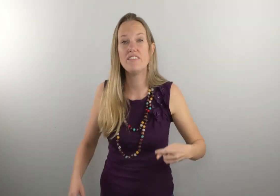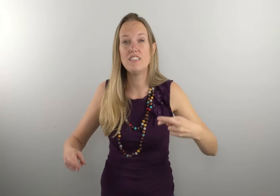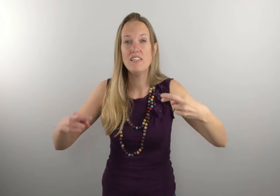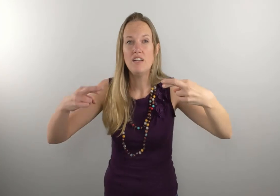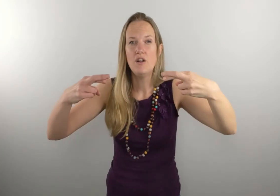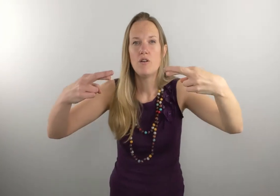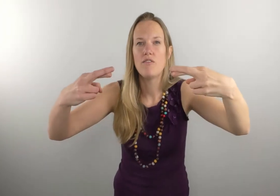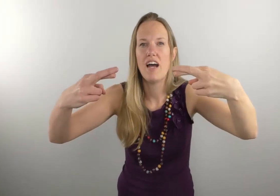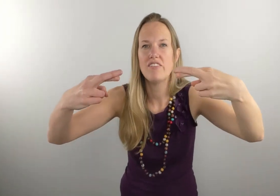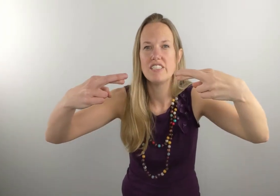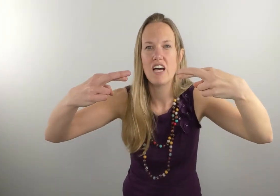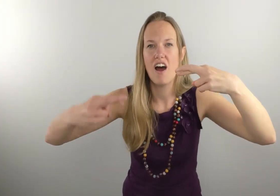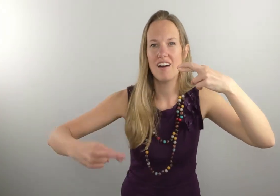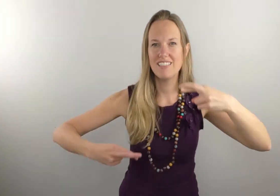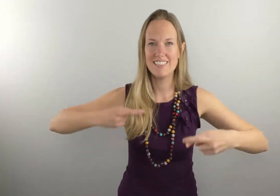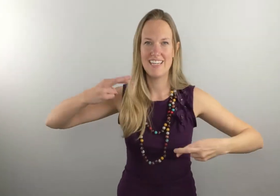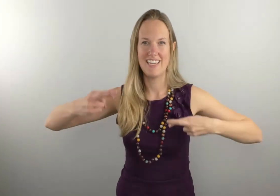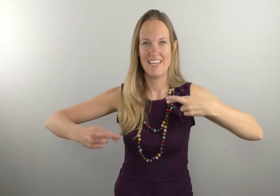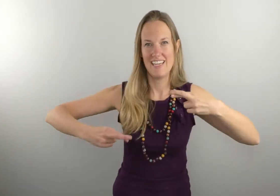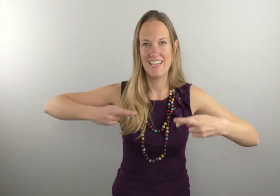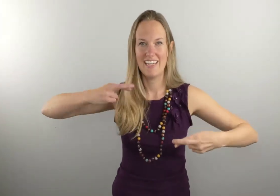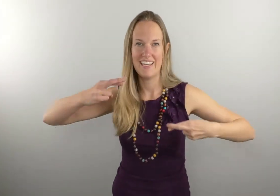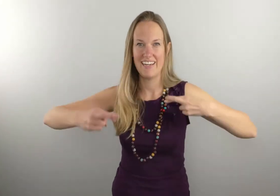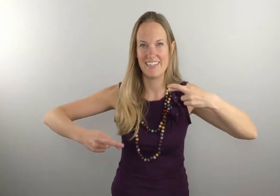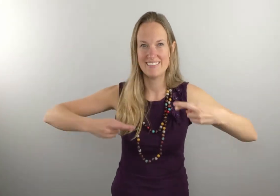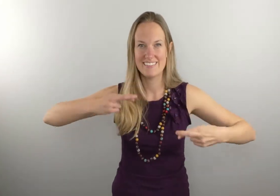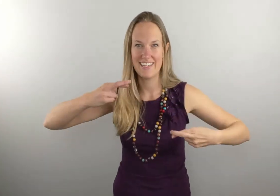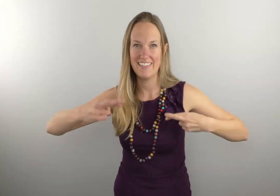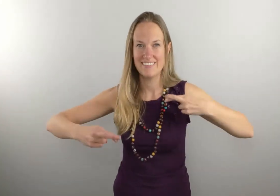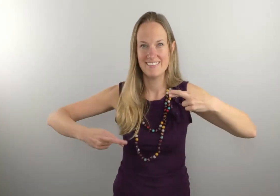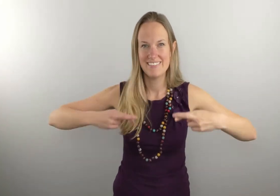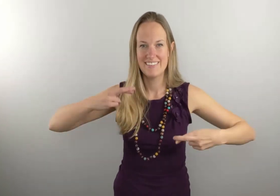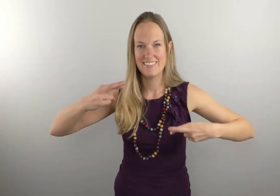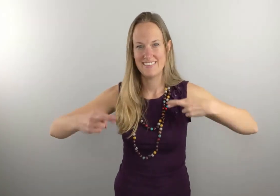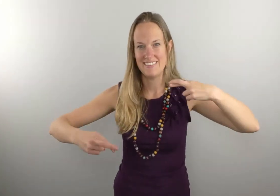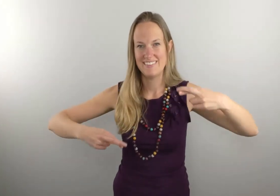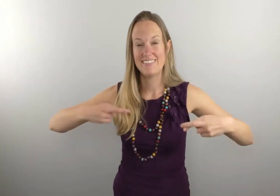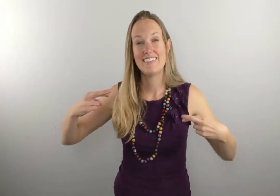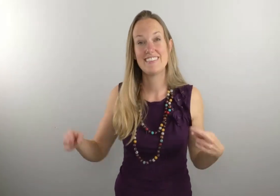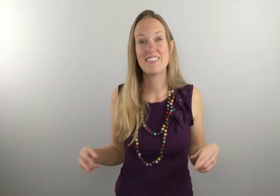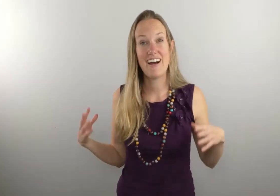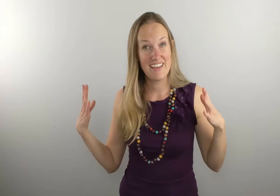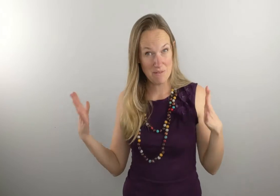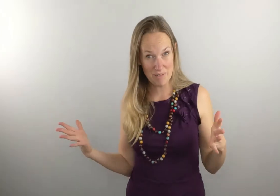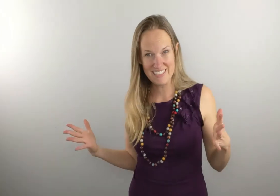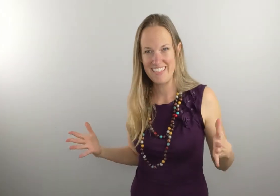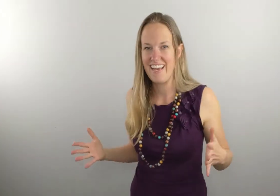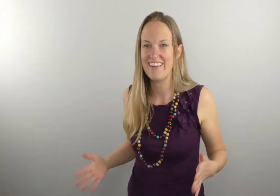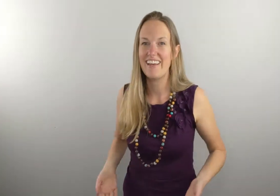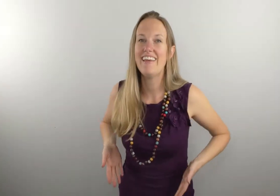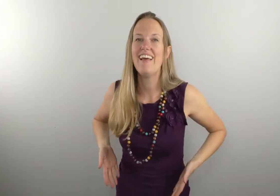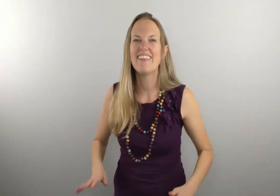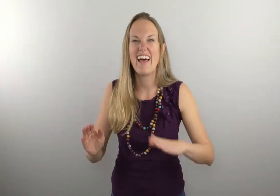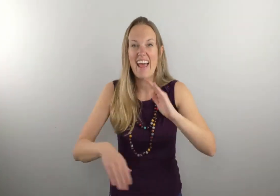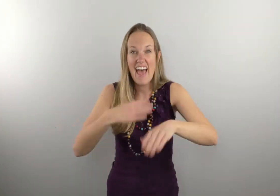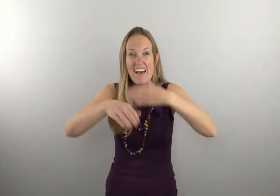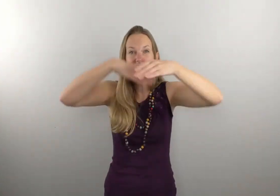revival. Revival is ours here. Okay, let's try the bridge again. Okay, let